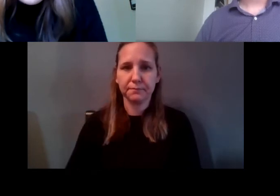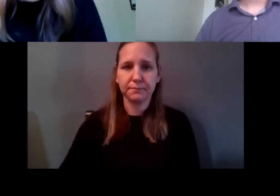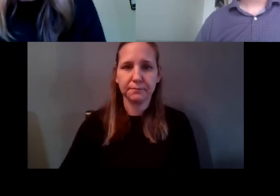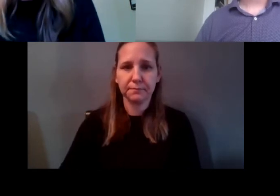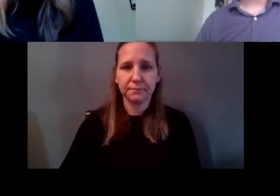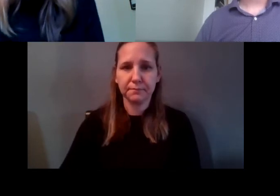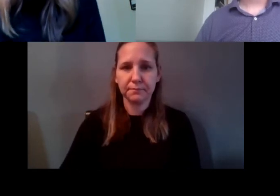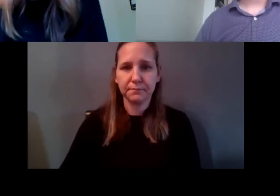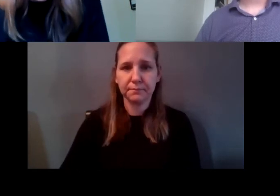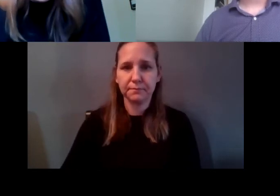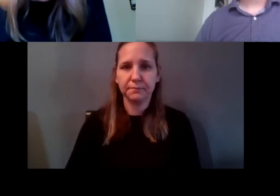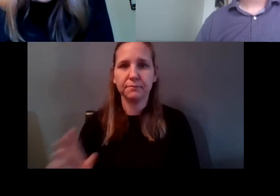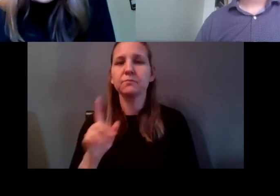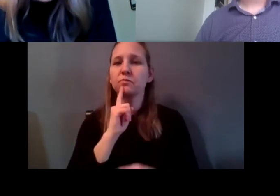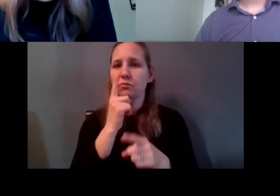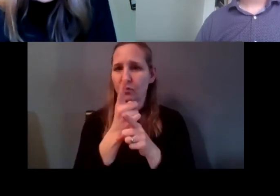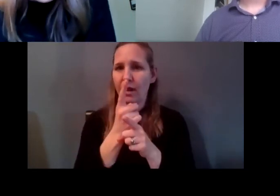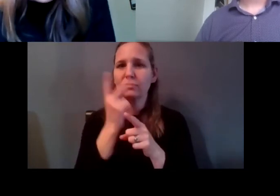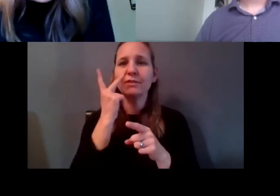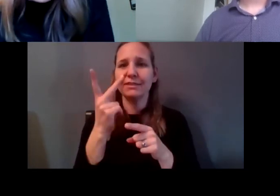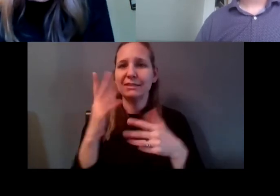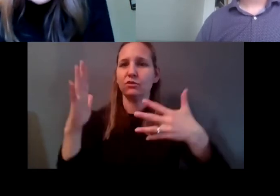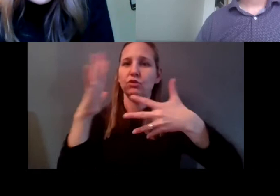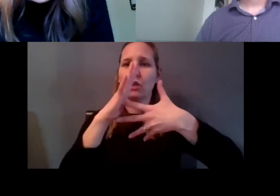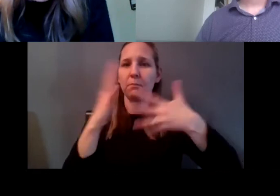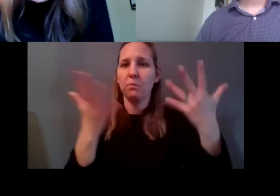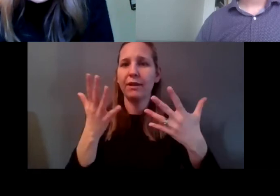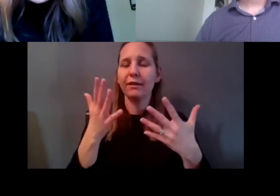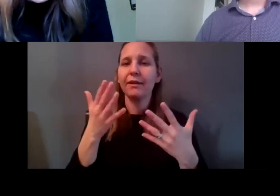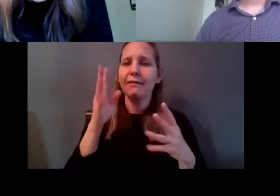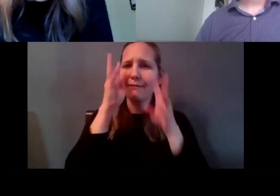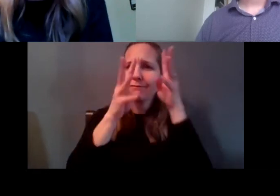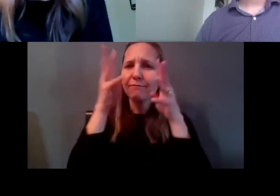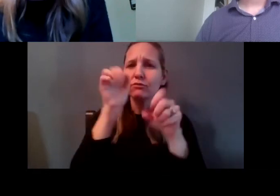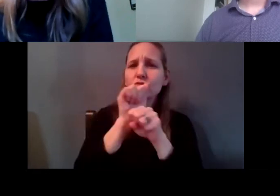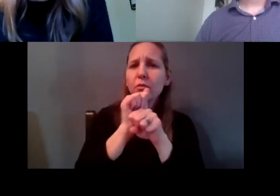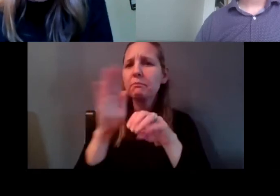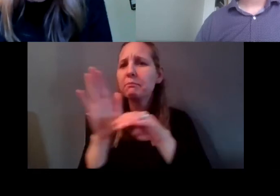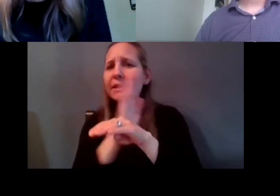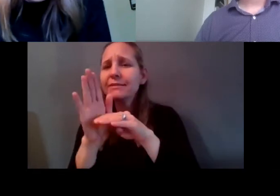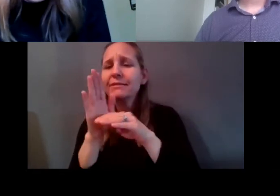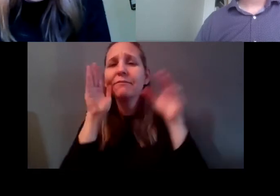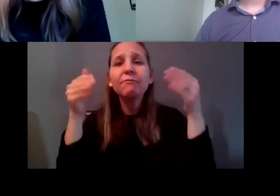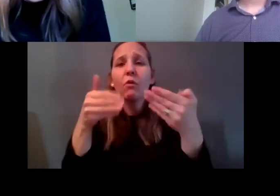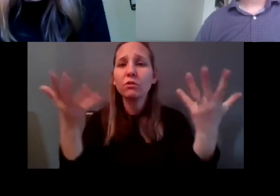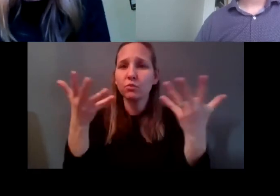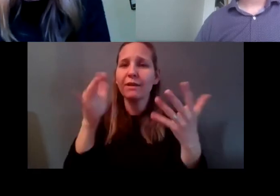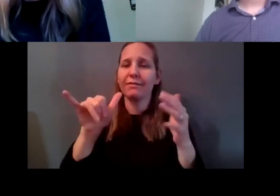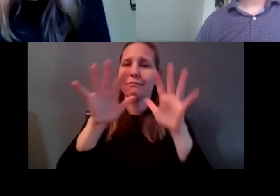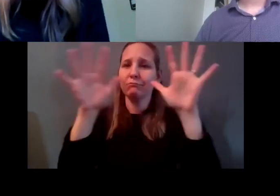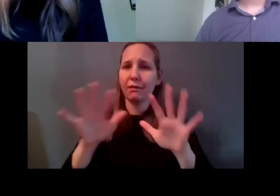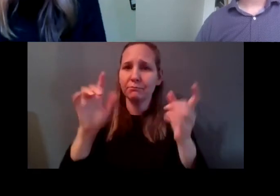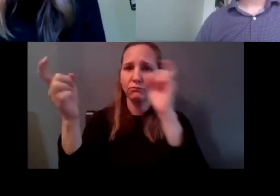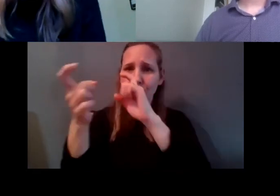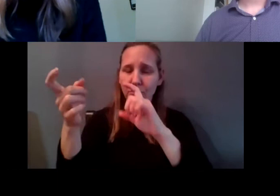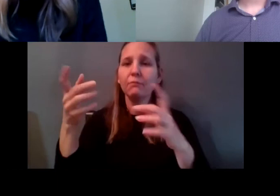yeah, we have a few top answers. So the first one, innovative jobs and businesses to address climate change. So it sounds like climate change is